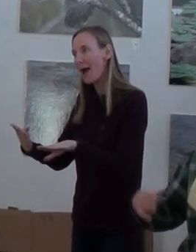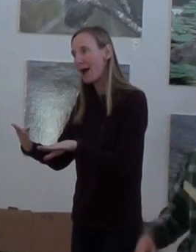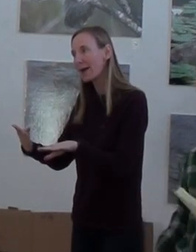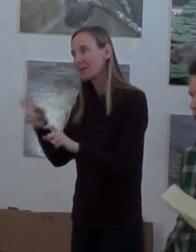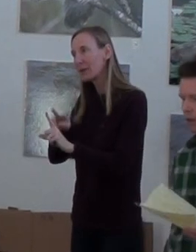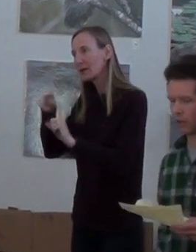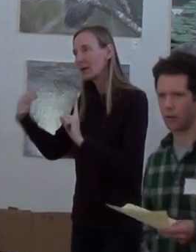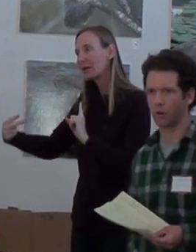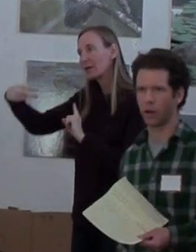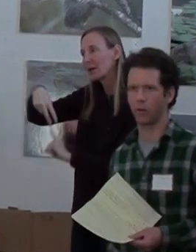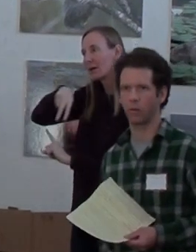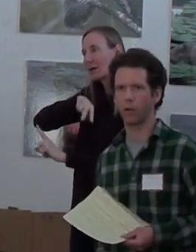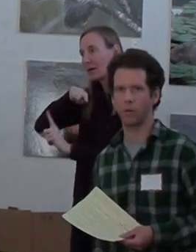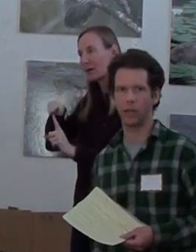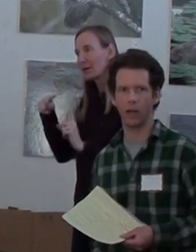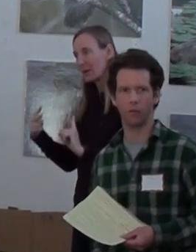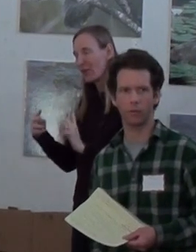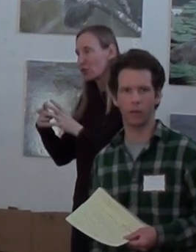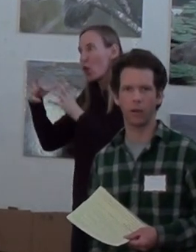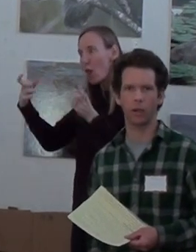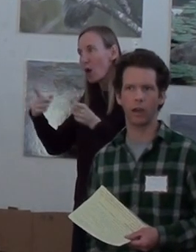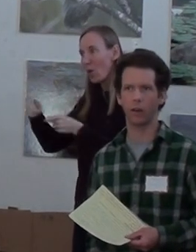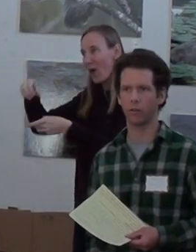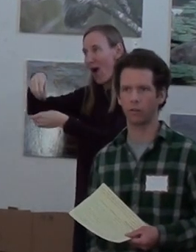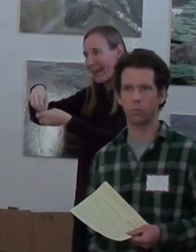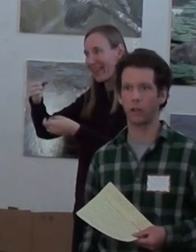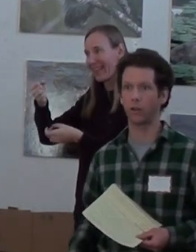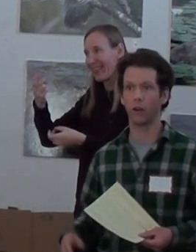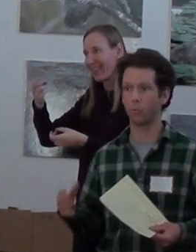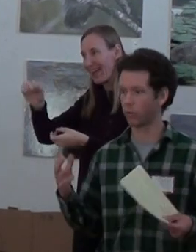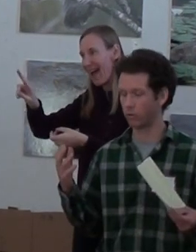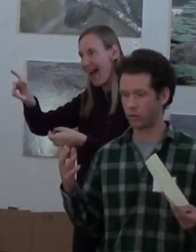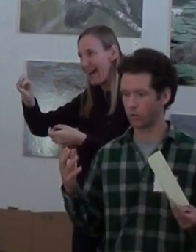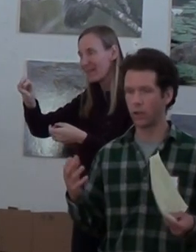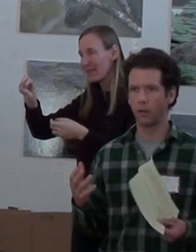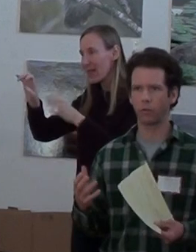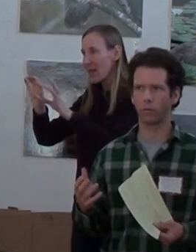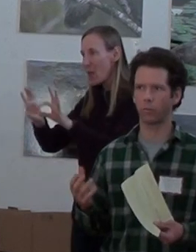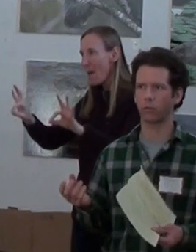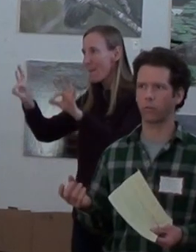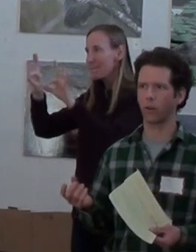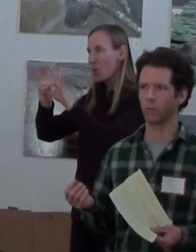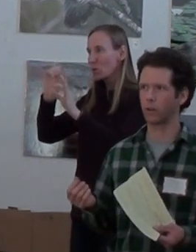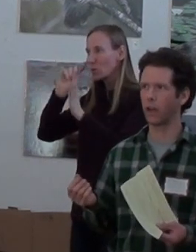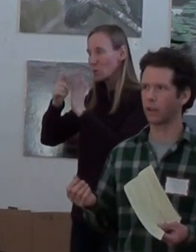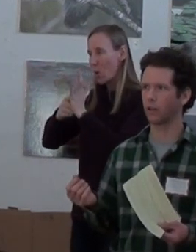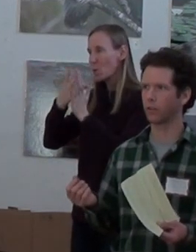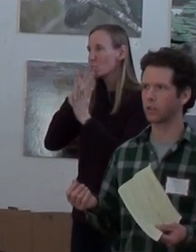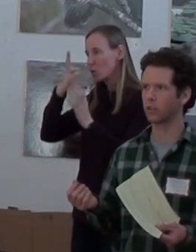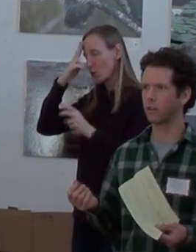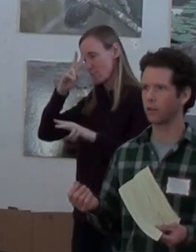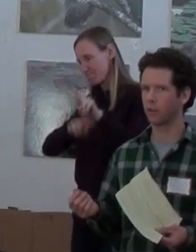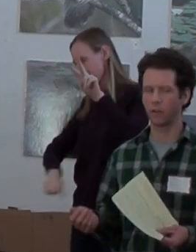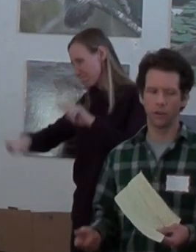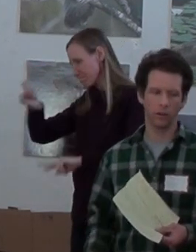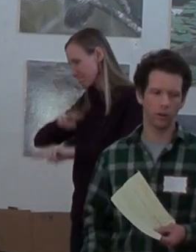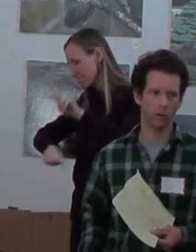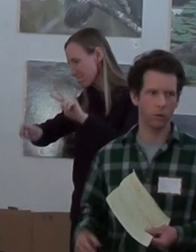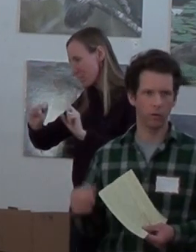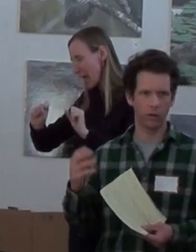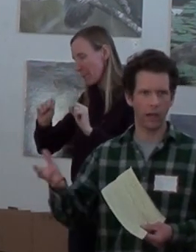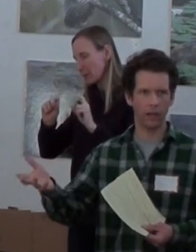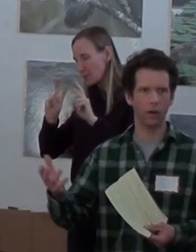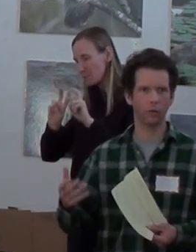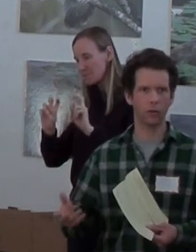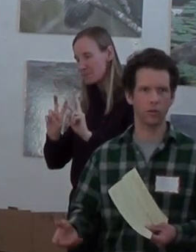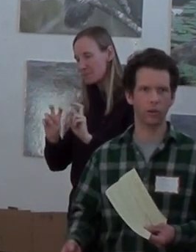lot of stuff going on in and around a beehive, and knowing how to just be a good observer, just, what's the term, a diagnostician? You know, to